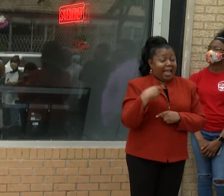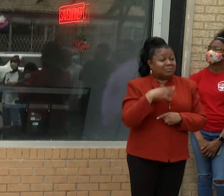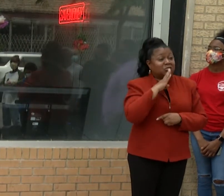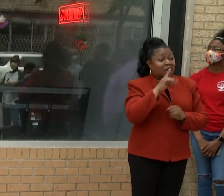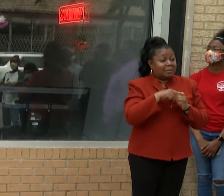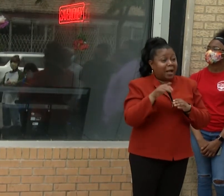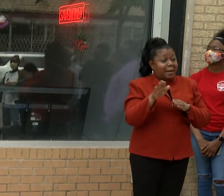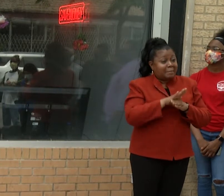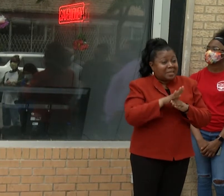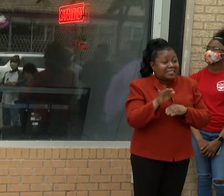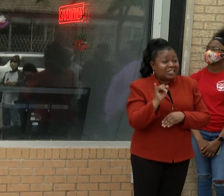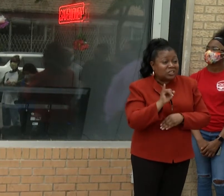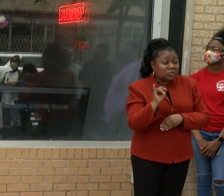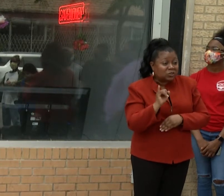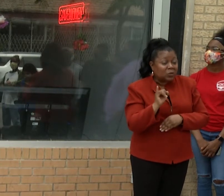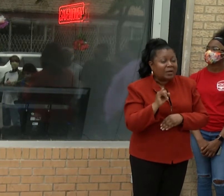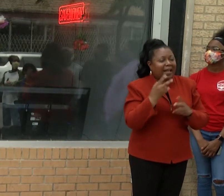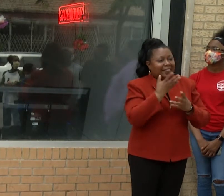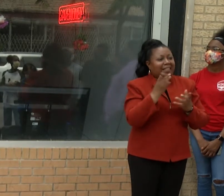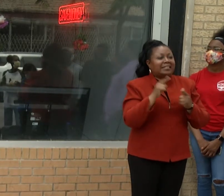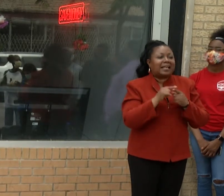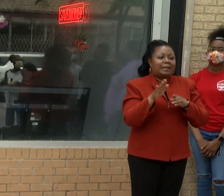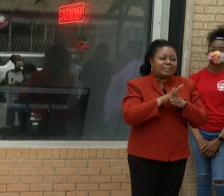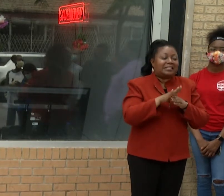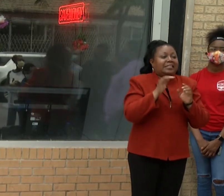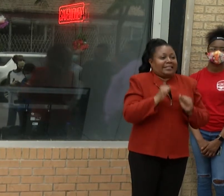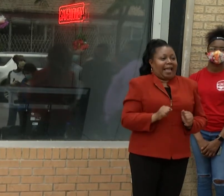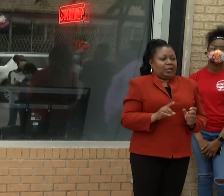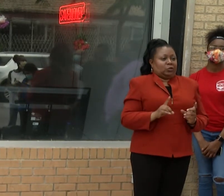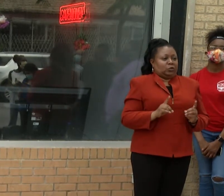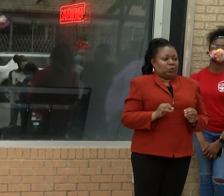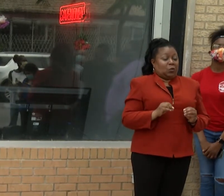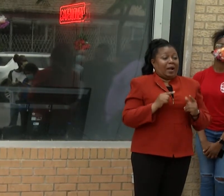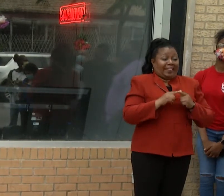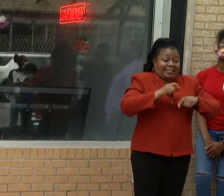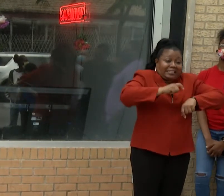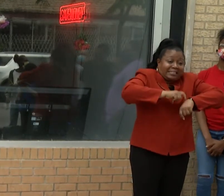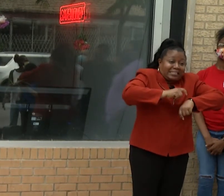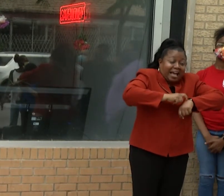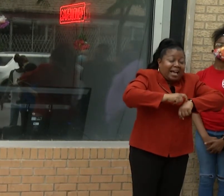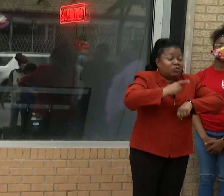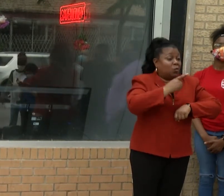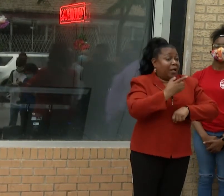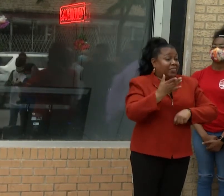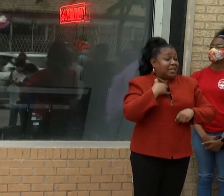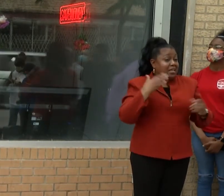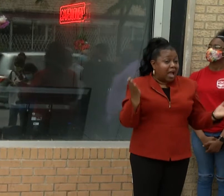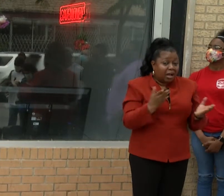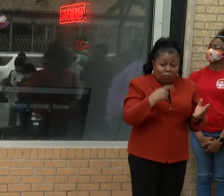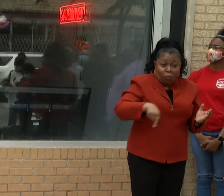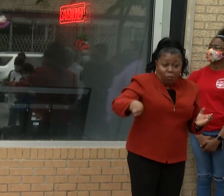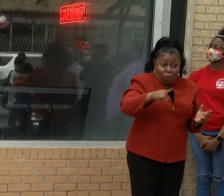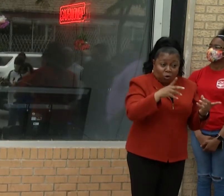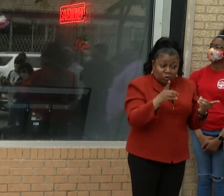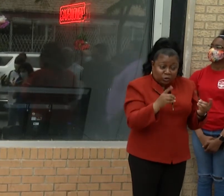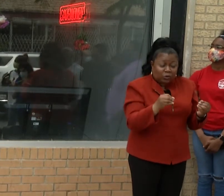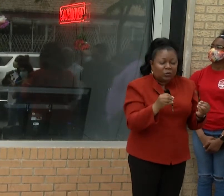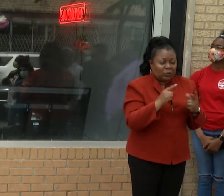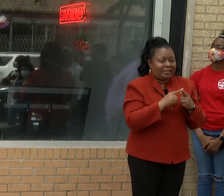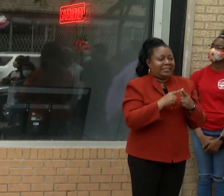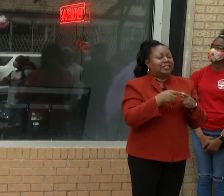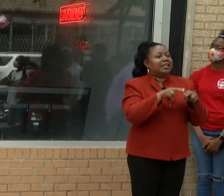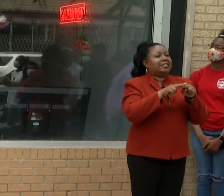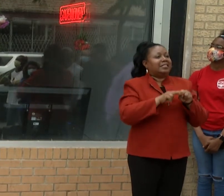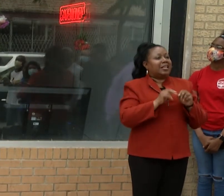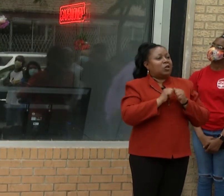speak about business insurance and things that businesses can do in this time. And one thing that I encourage you all to do is to